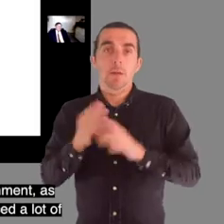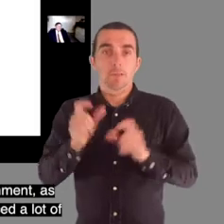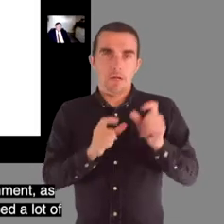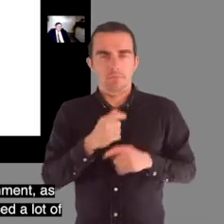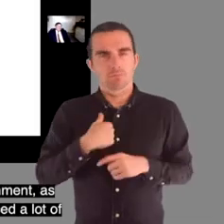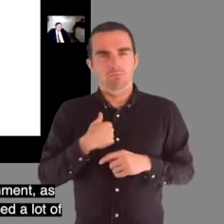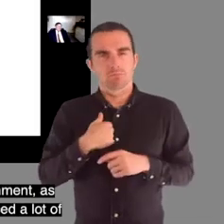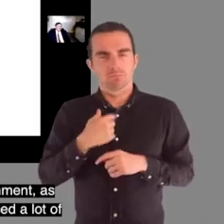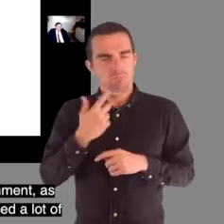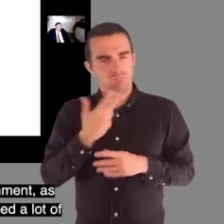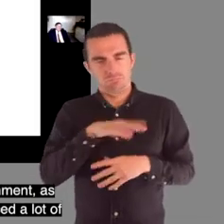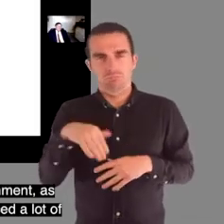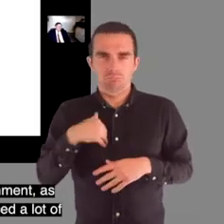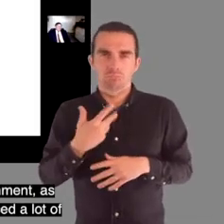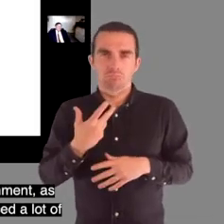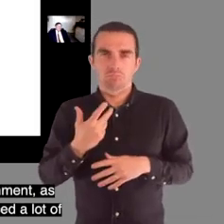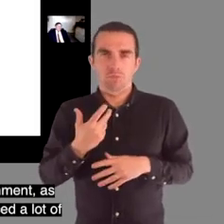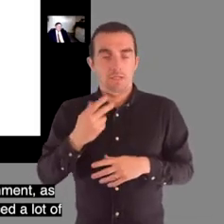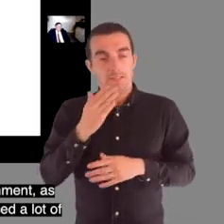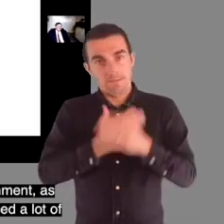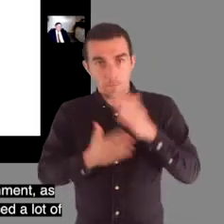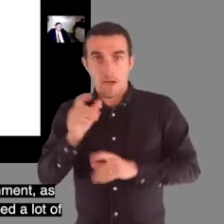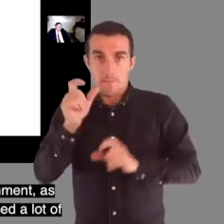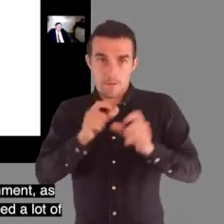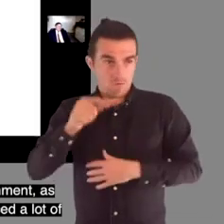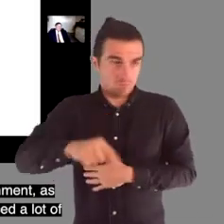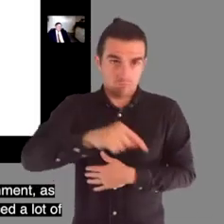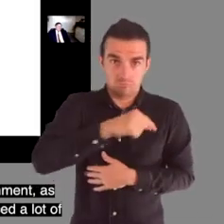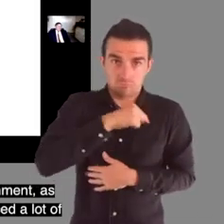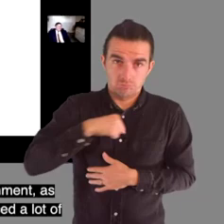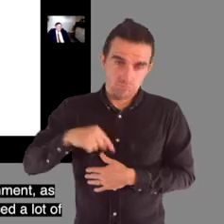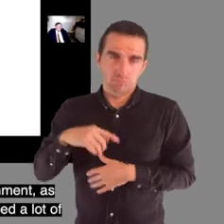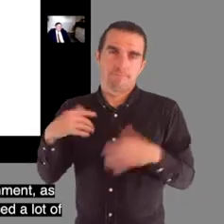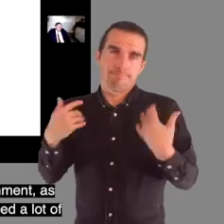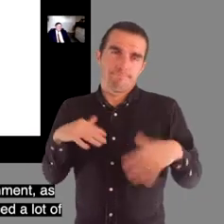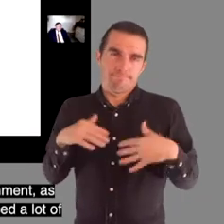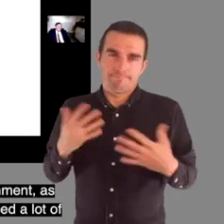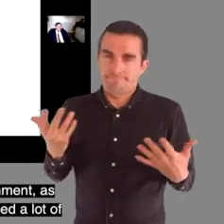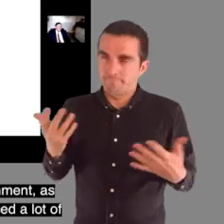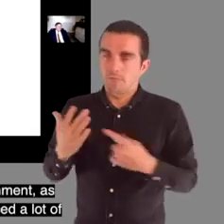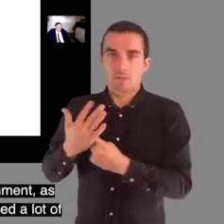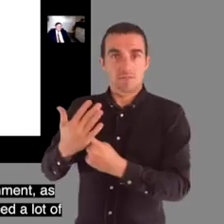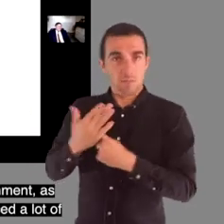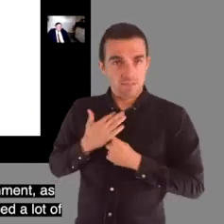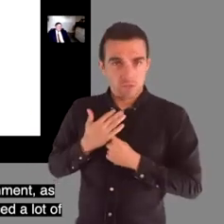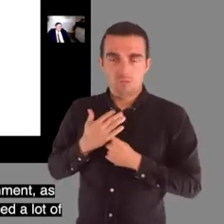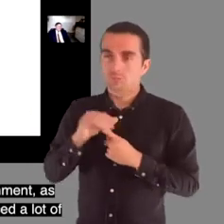And then under the apartheid government, as disabled people, we also experience a lot